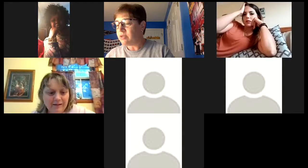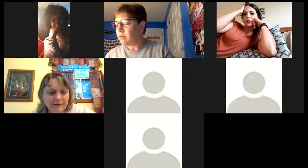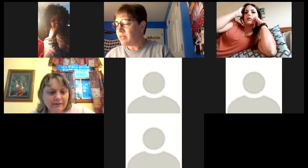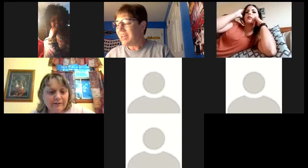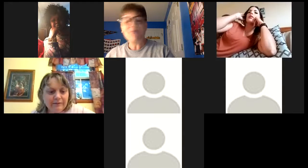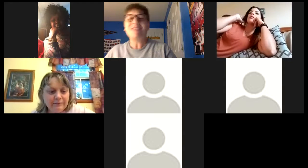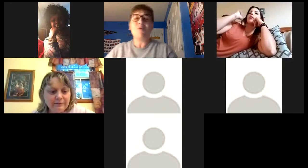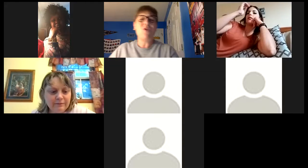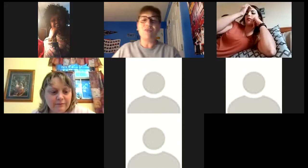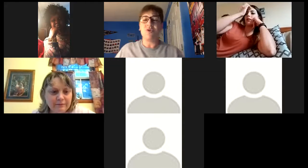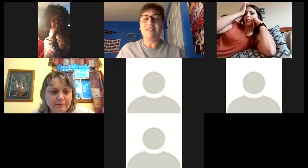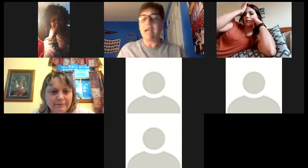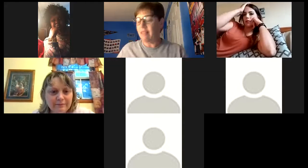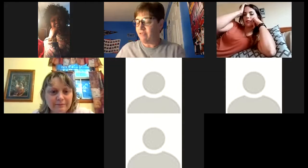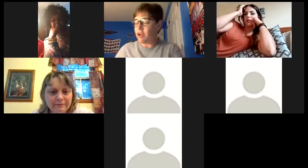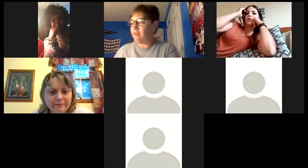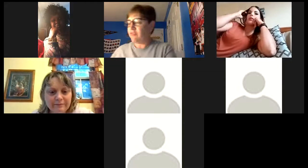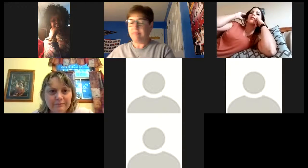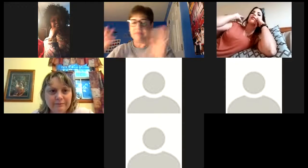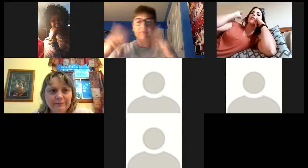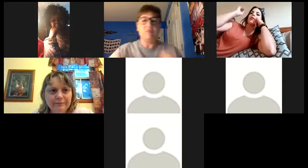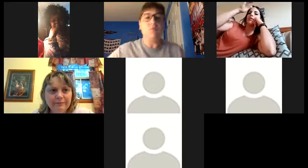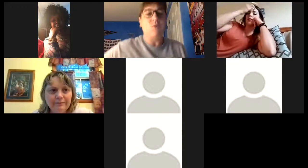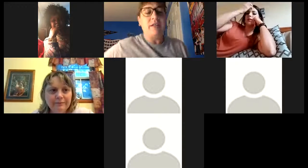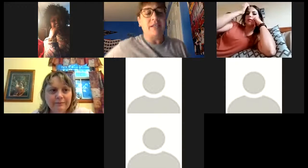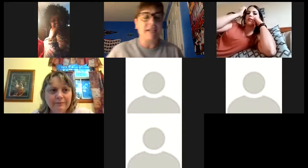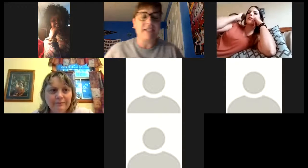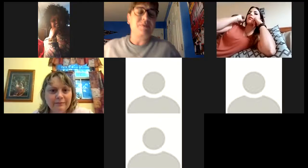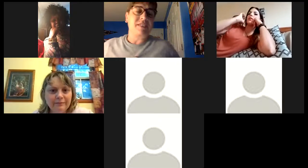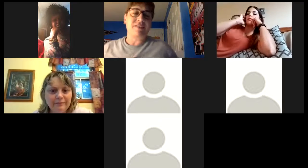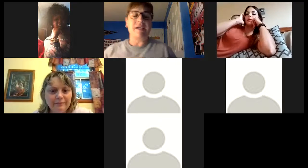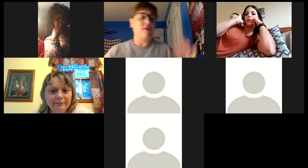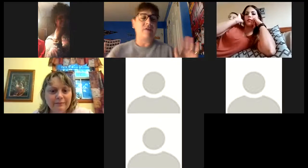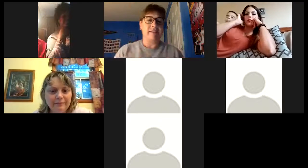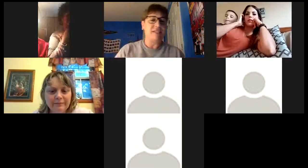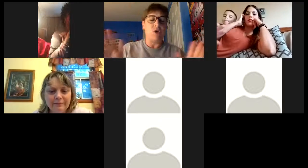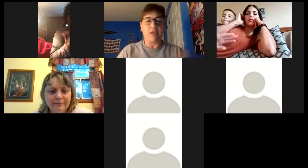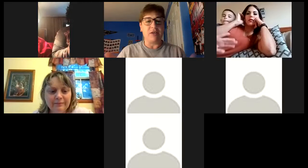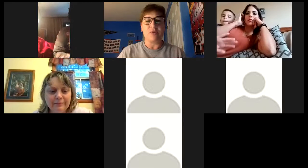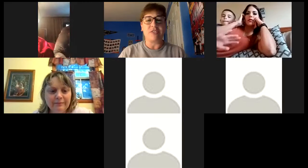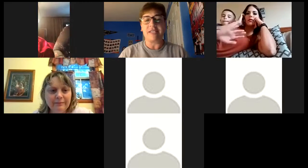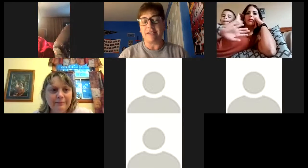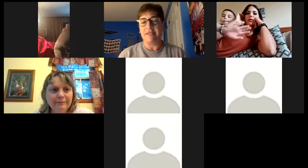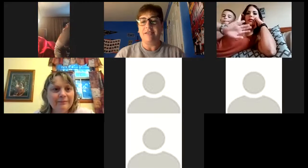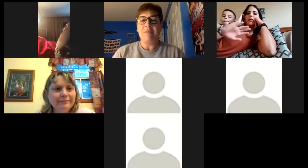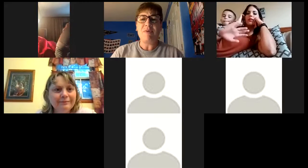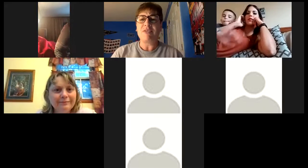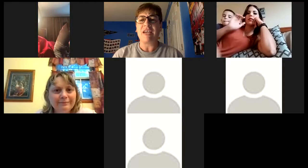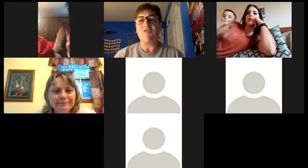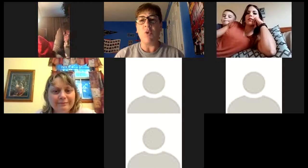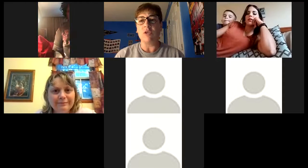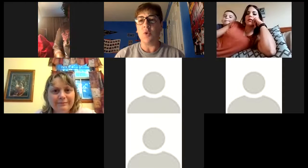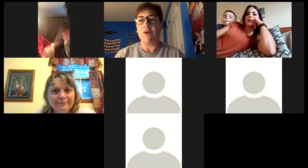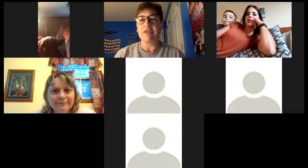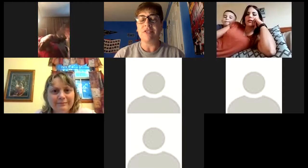No. It was one of the words I left off, one of the synonyms, because I was like, okay, that's overkill. We're just gonna, maybe it was